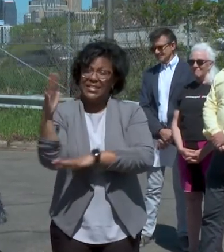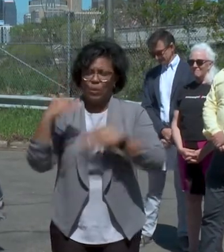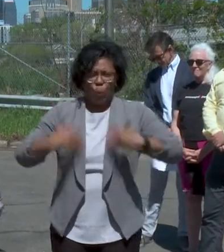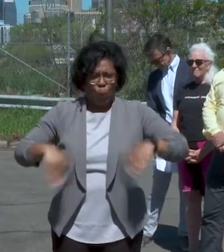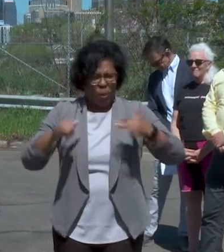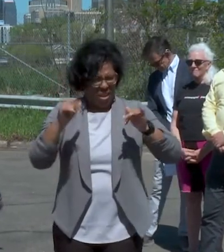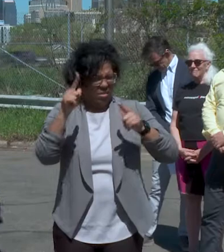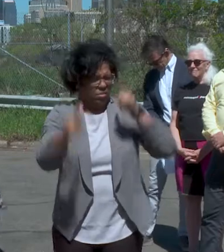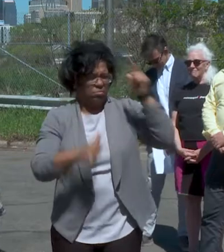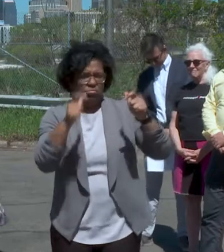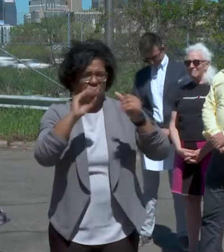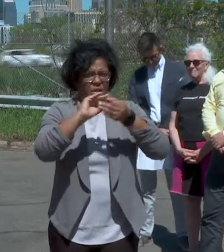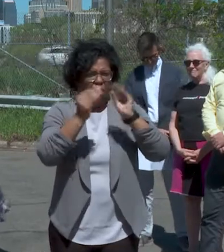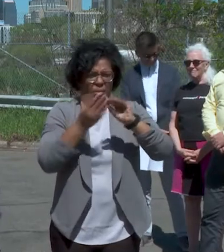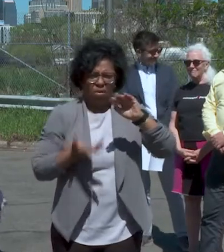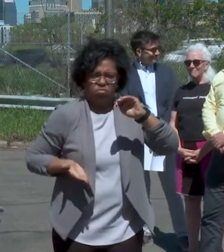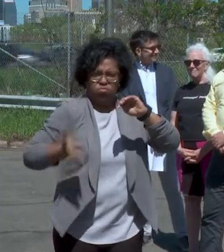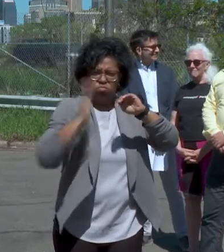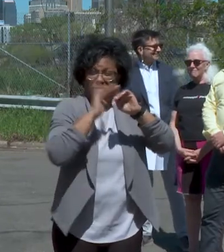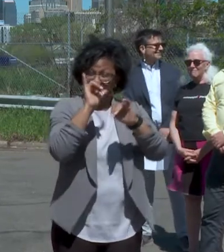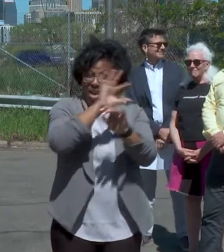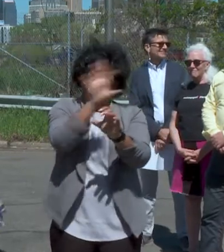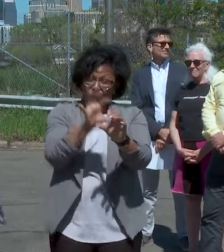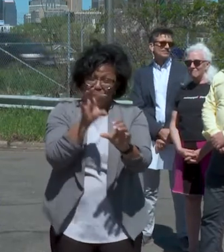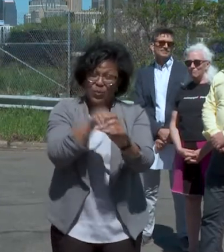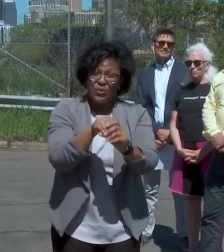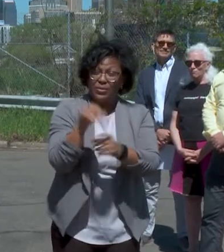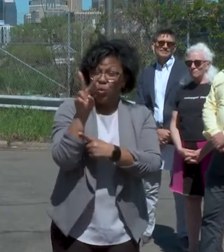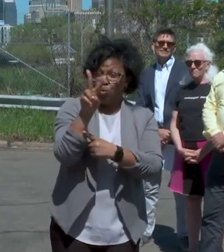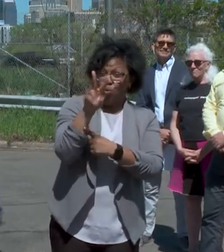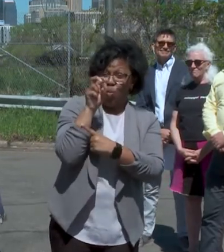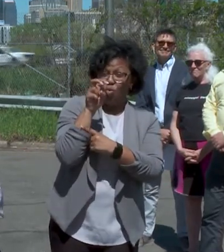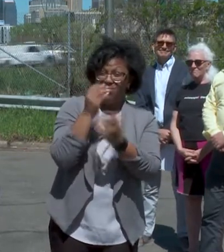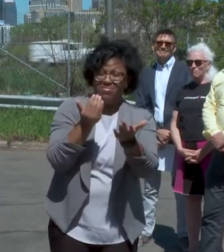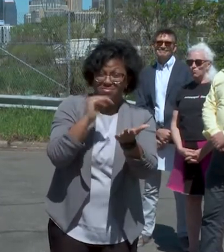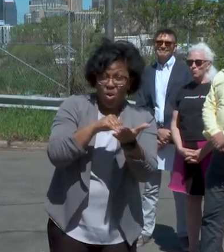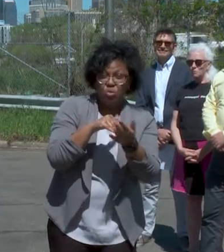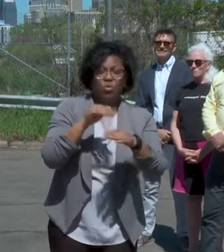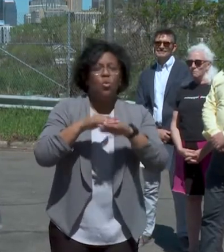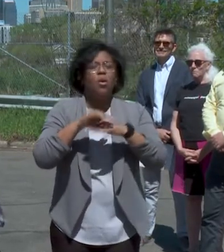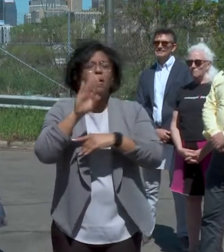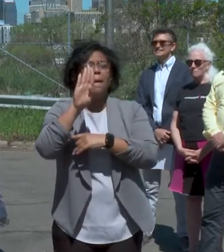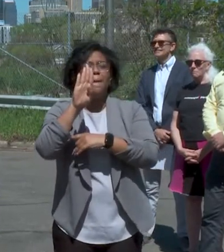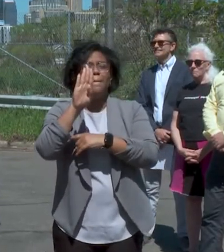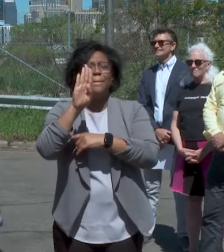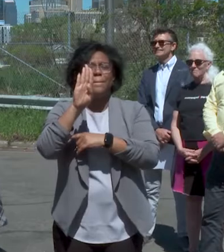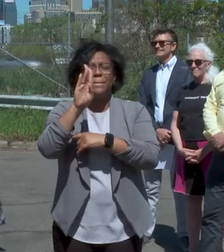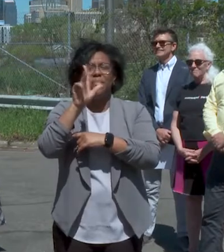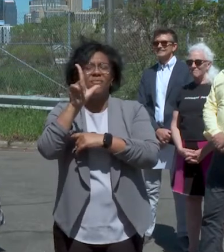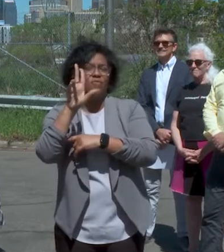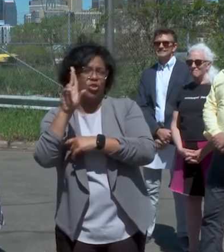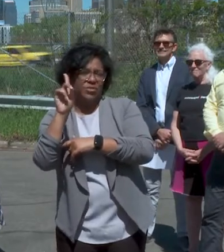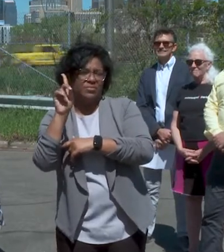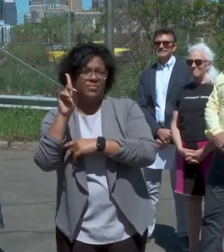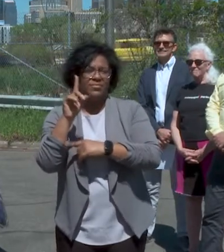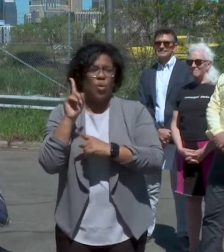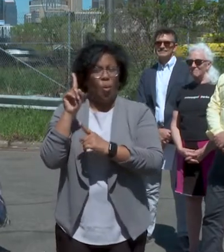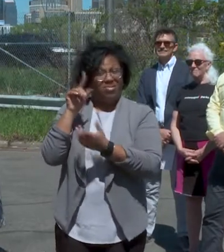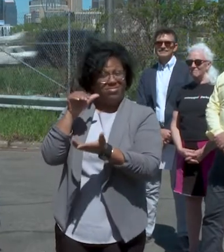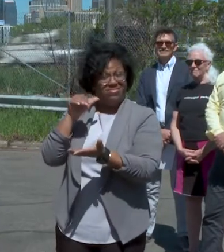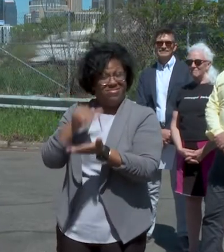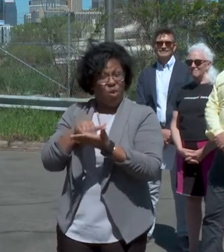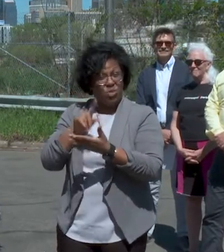This includes nearly 200,000 boulevard trees and 1,100 miles of streets, and